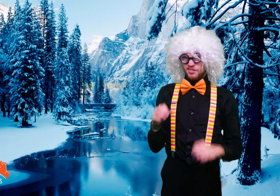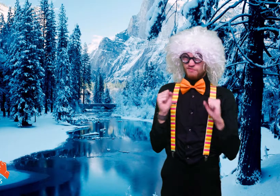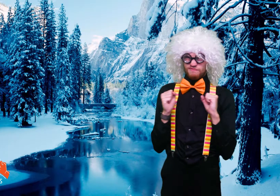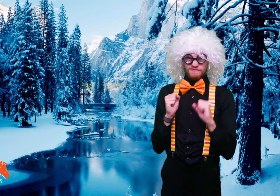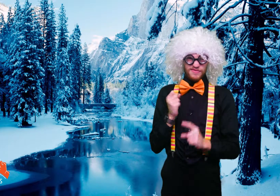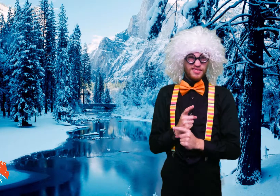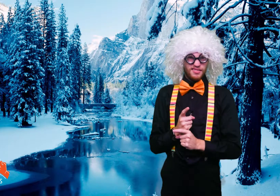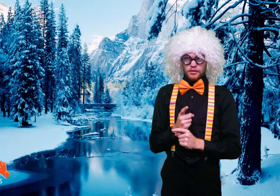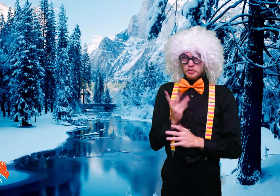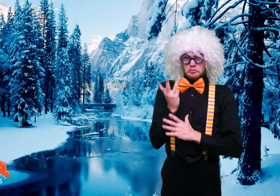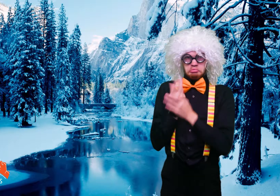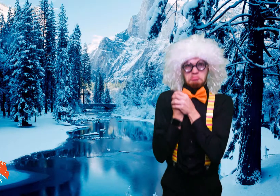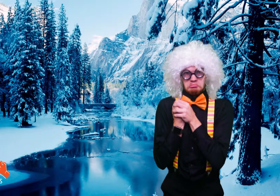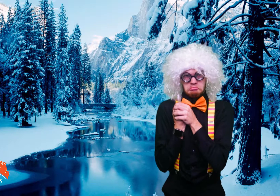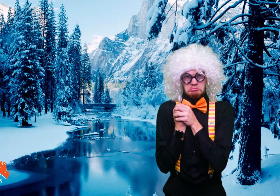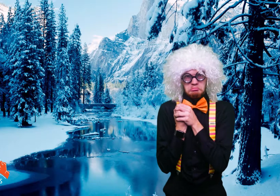Because plants don't like cold, right?